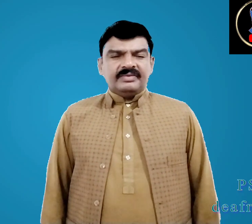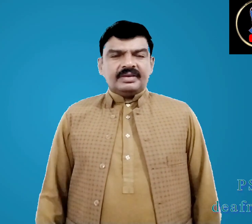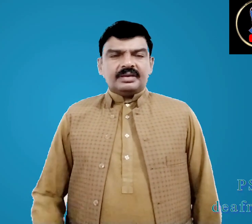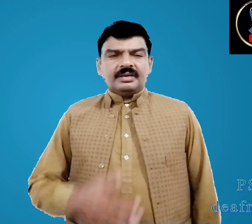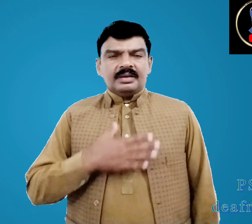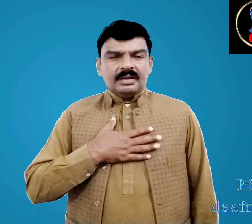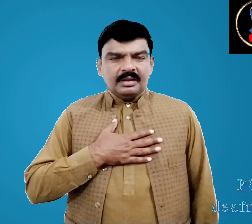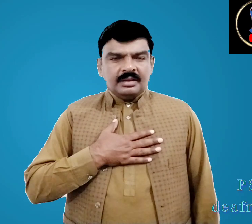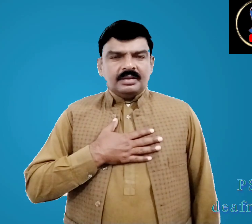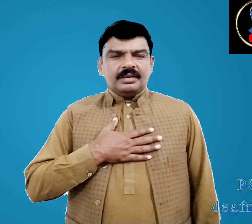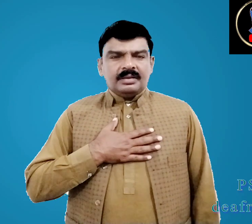living,